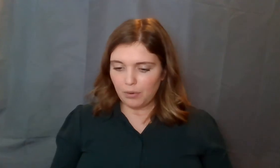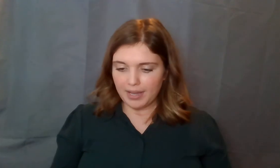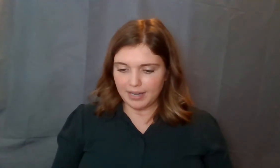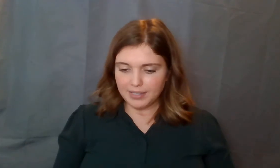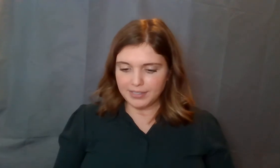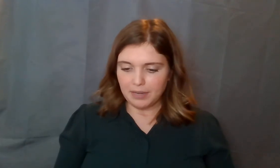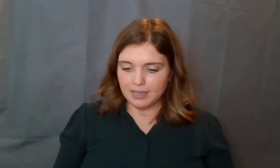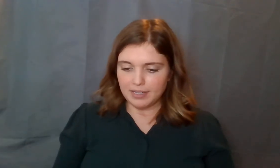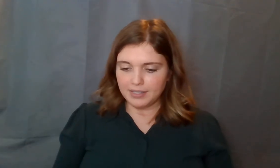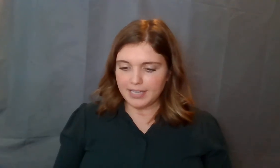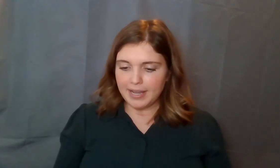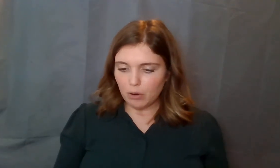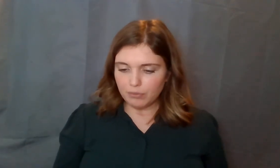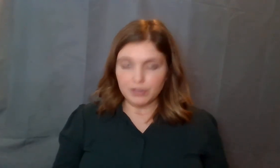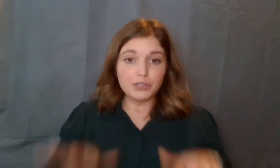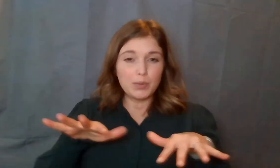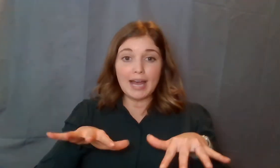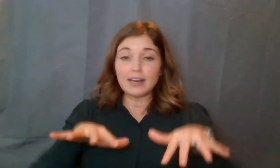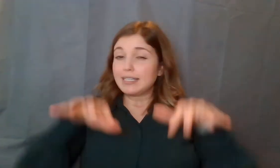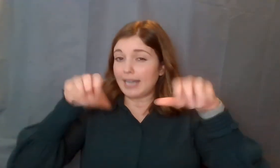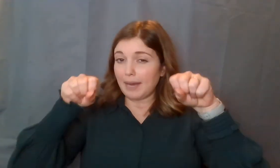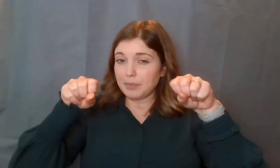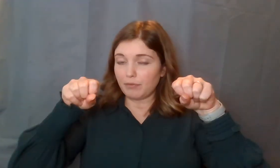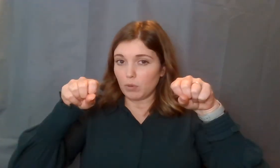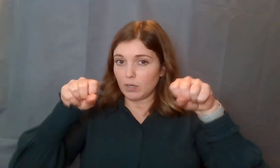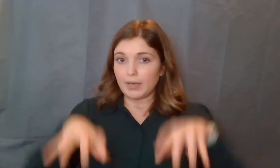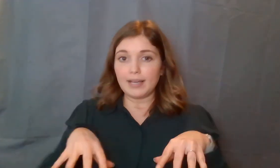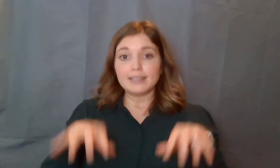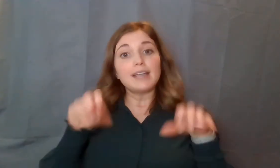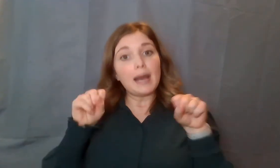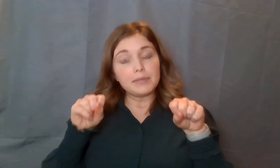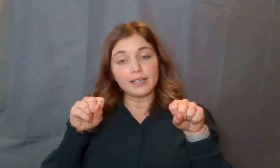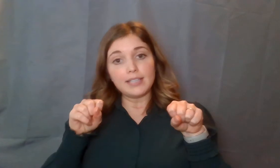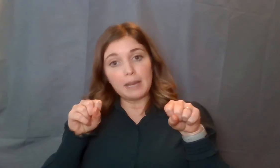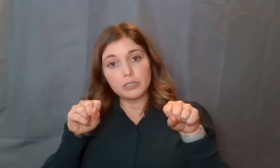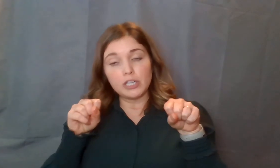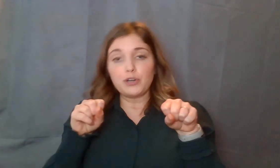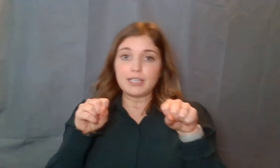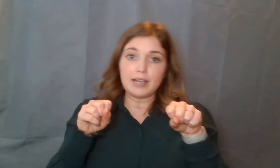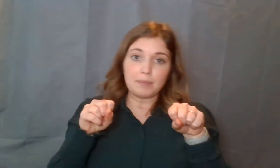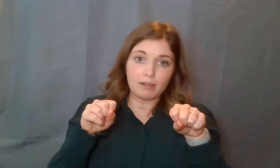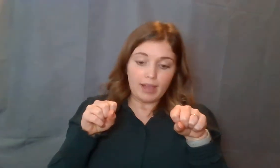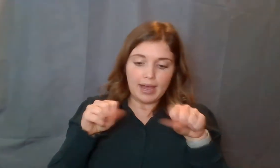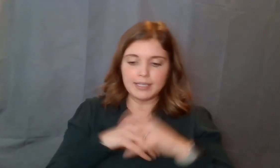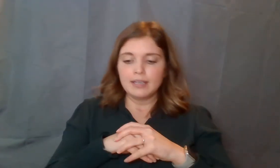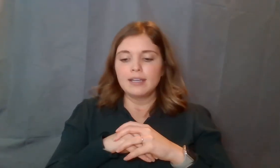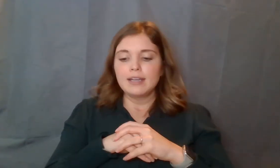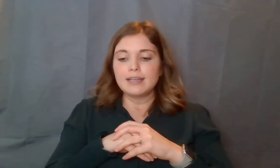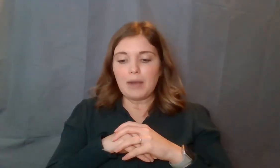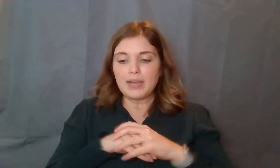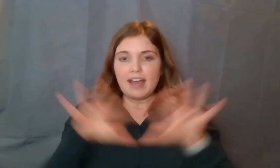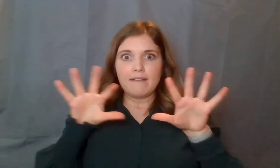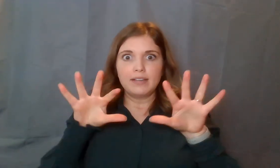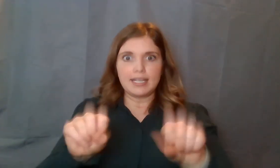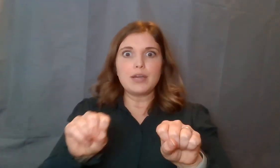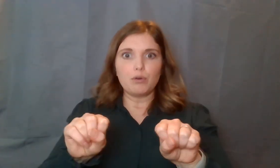Okay, next up is take over. So we had adopt before, right? Adopt like adoption or take up a class. Now we have take